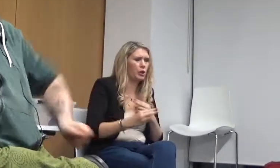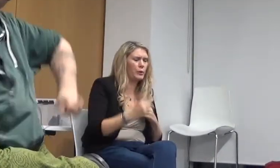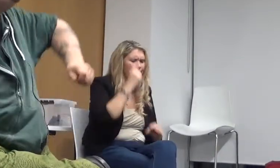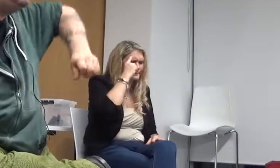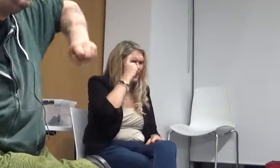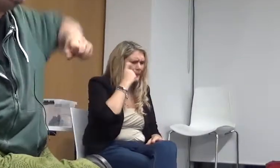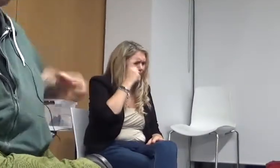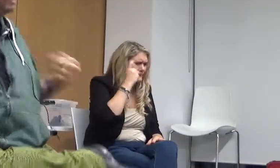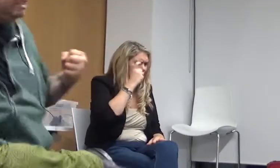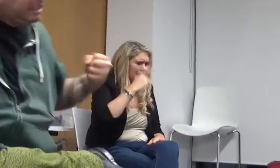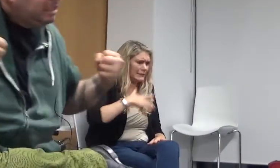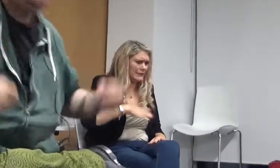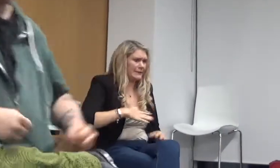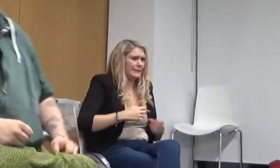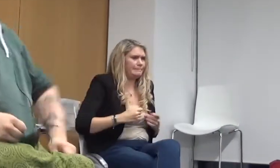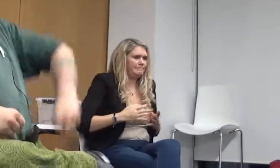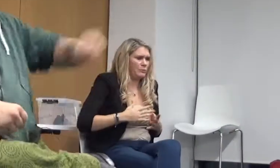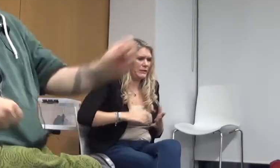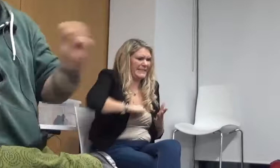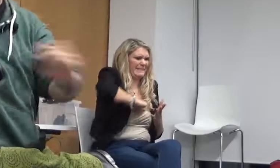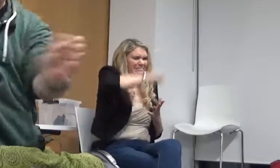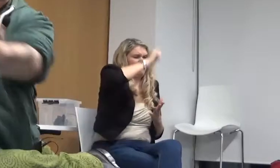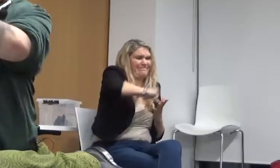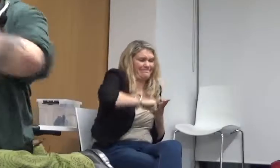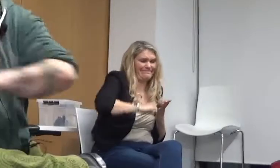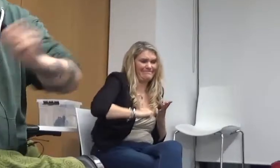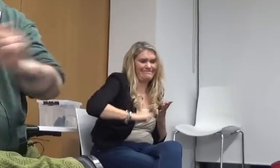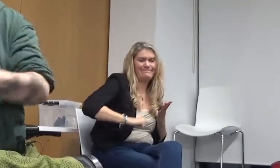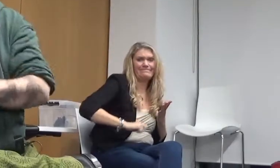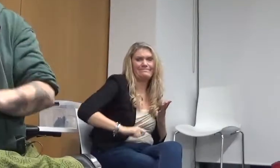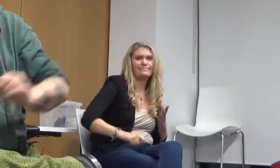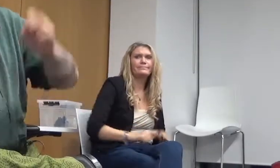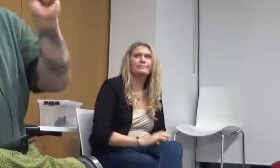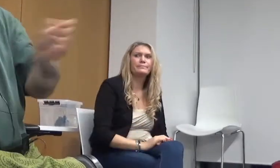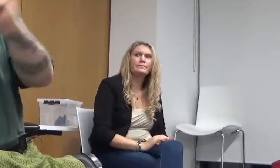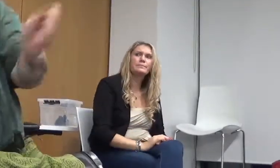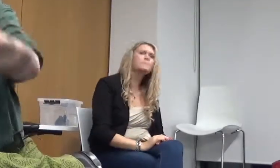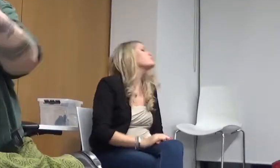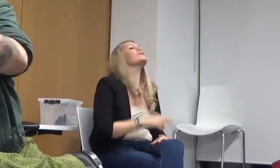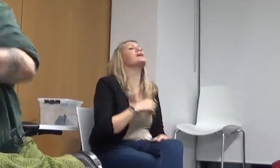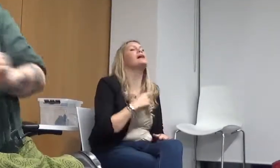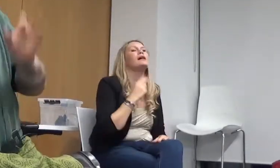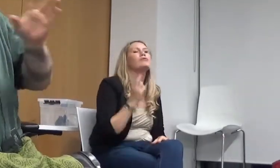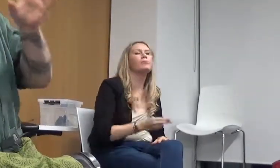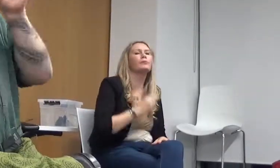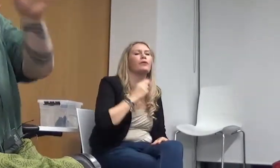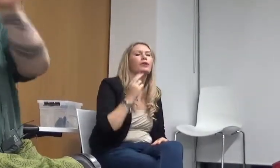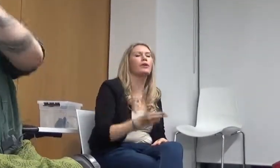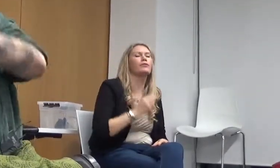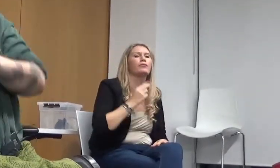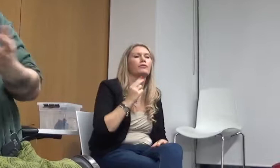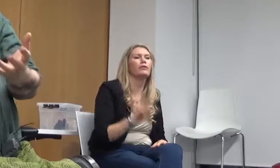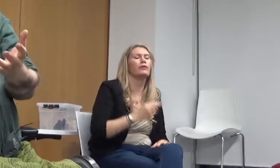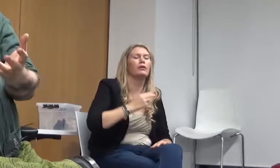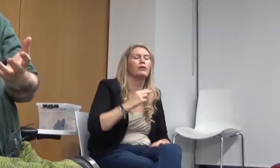and respond, and you're just like, argh! So you're just like writing away, over and over and over again, sometimes over